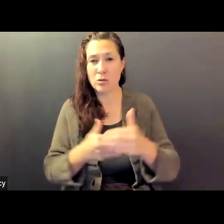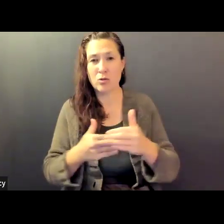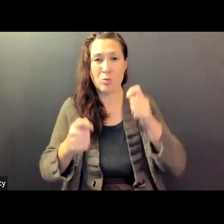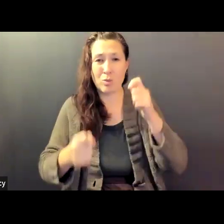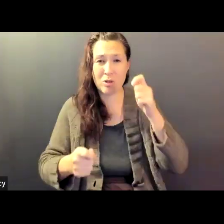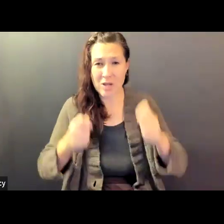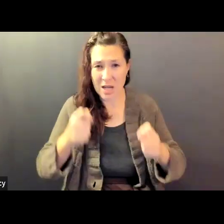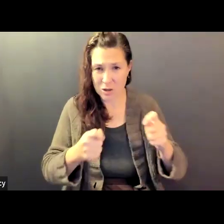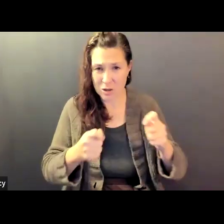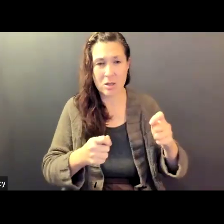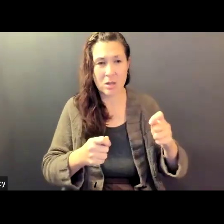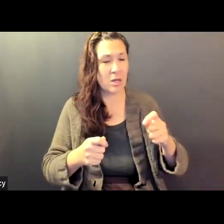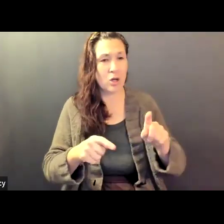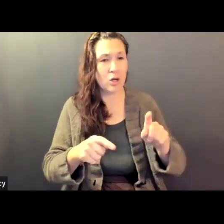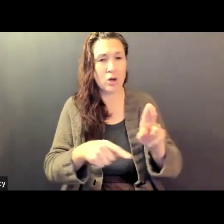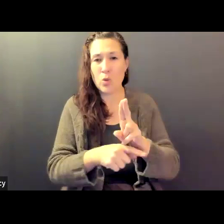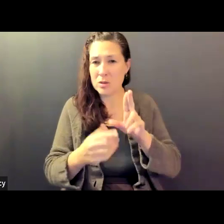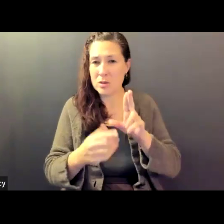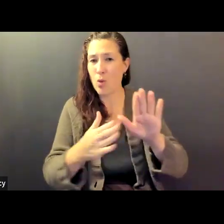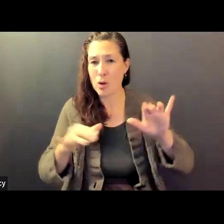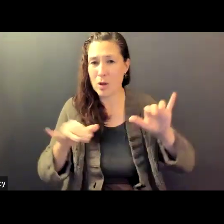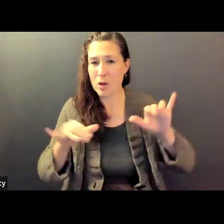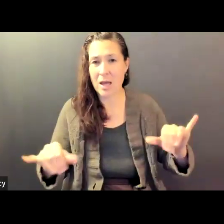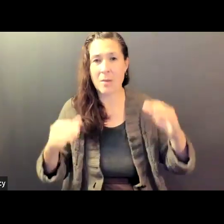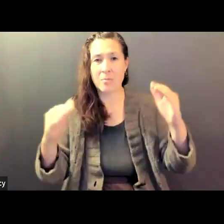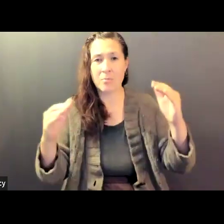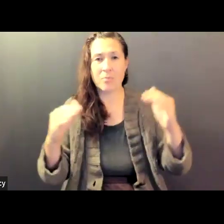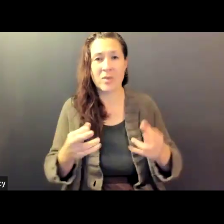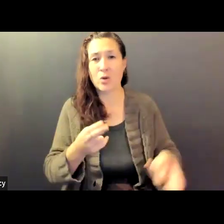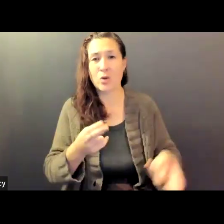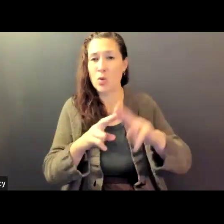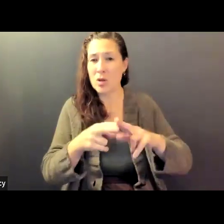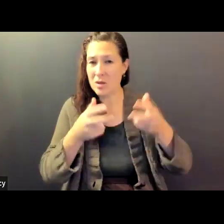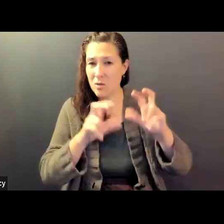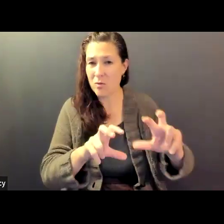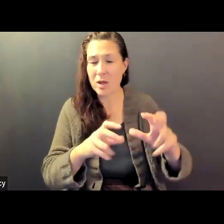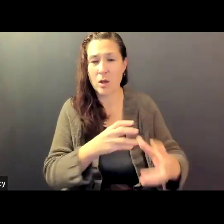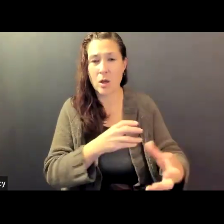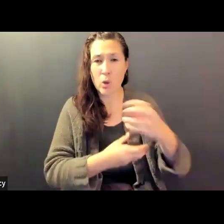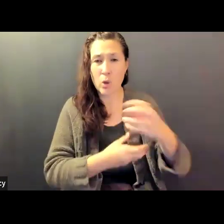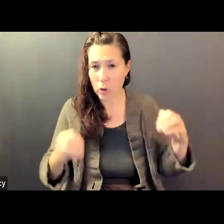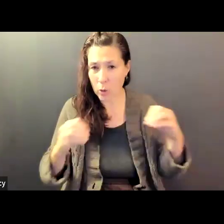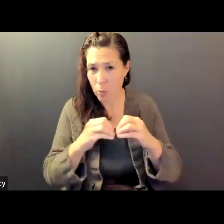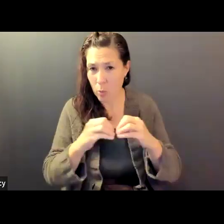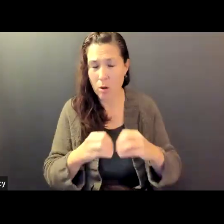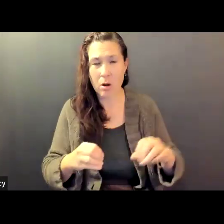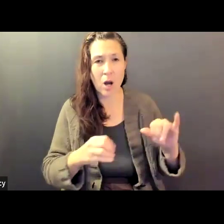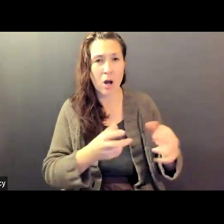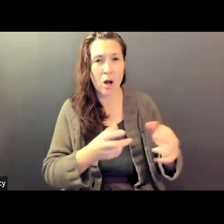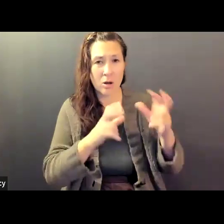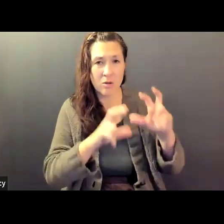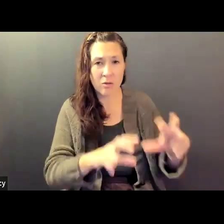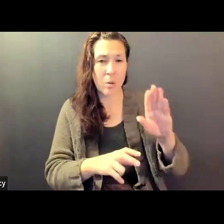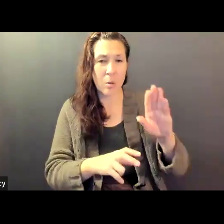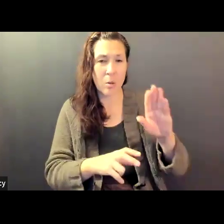the same methodology. We're expanding investments in inclusive practices and investing in bilingual education through